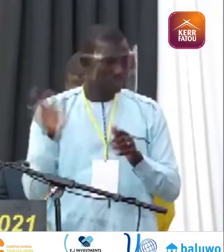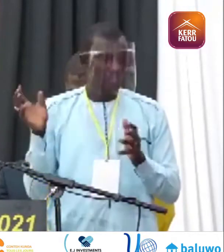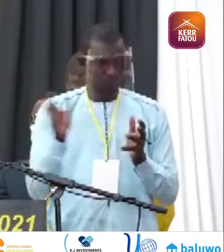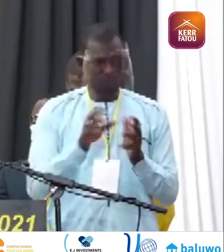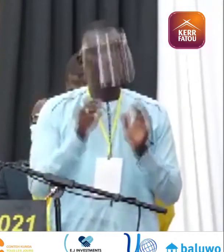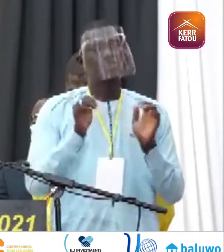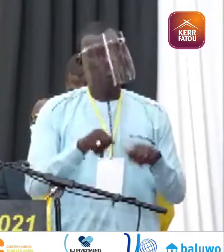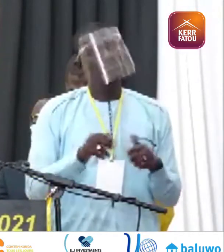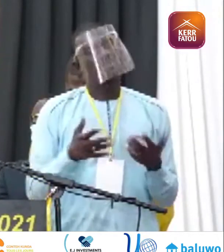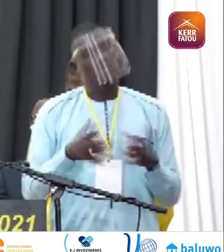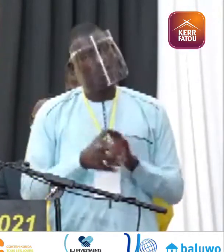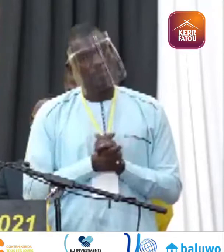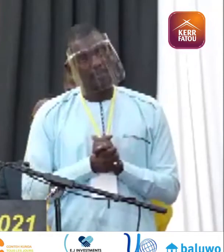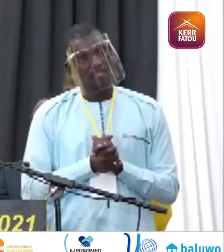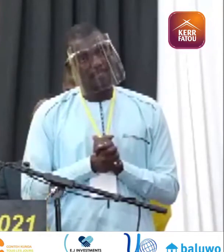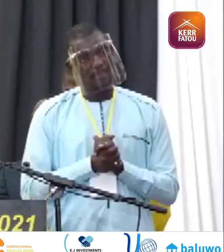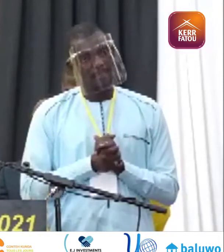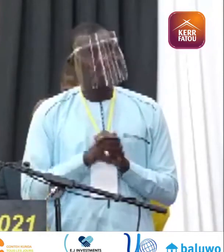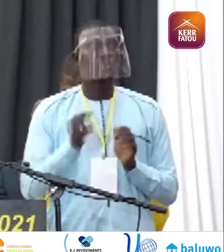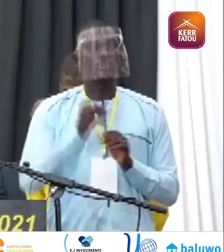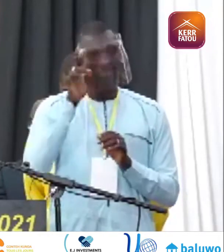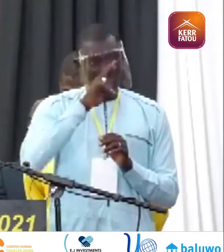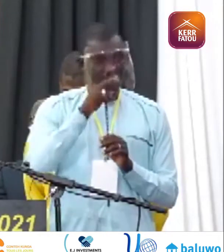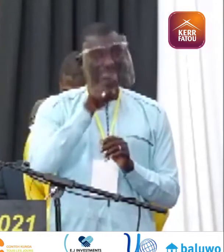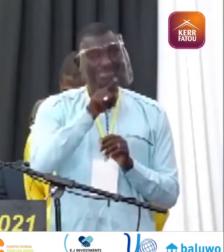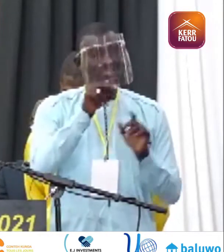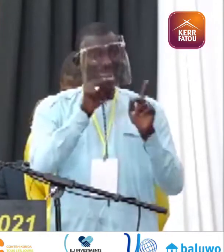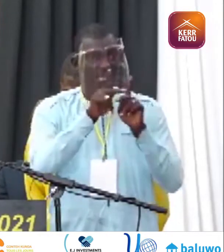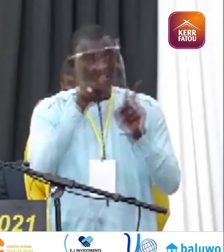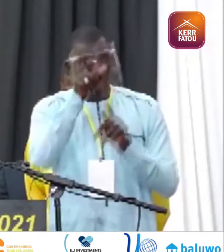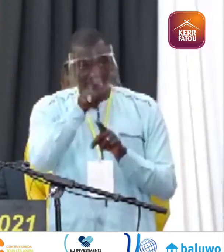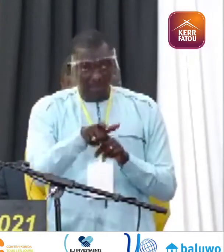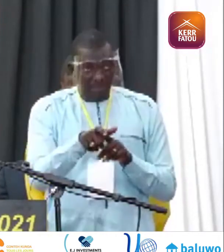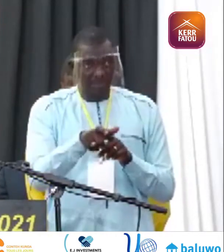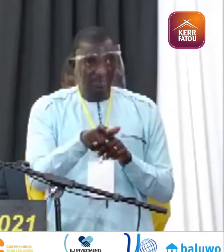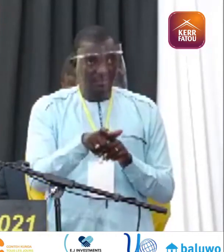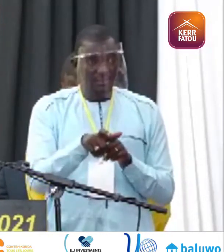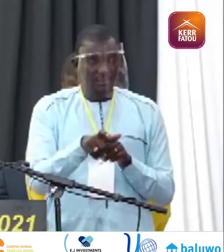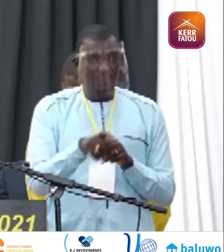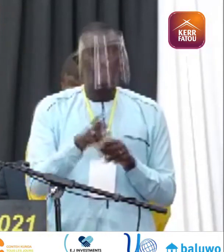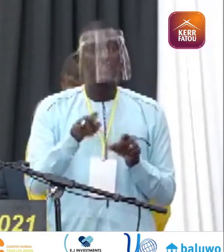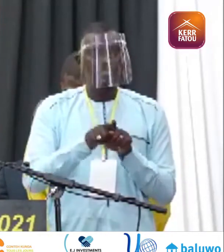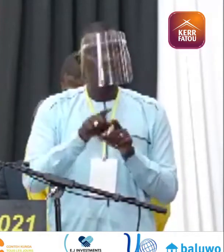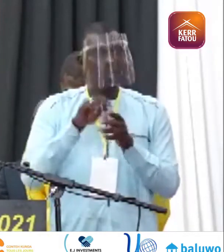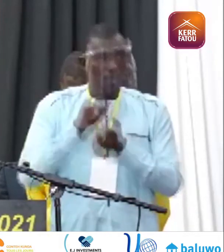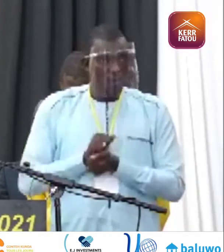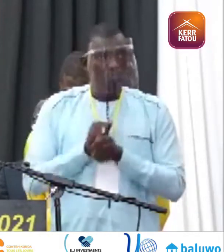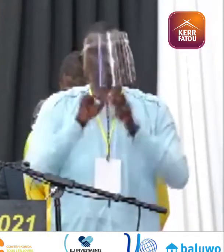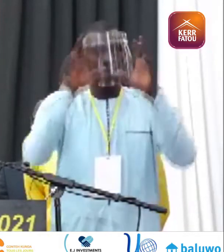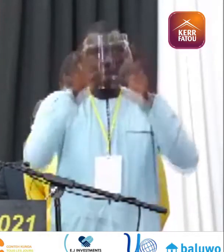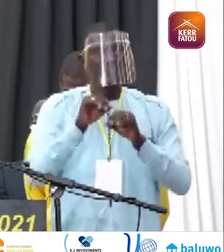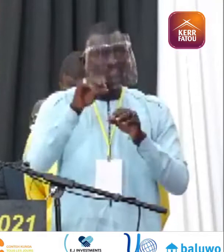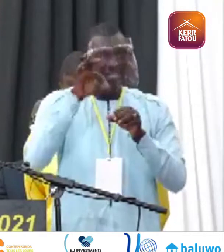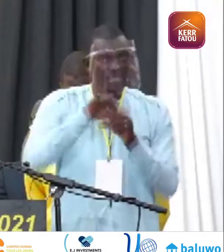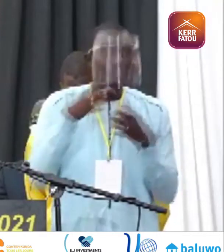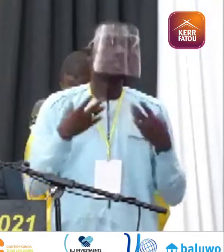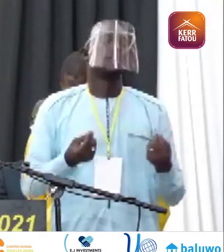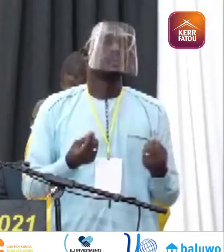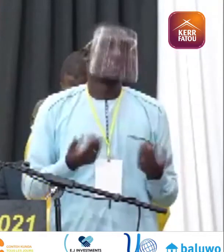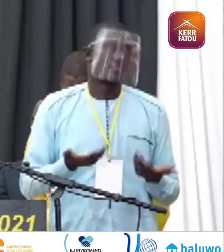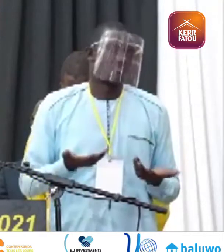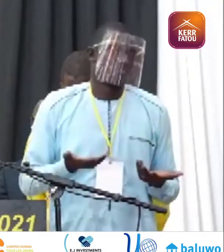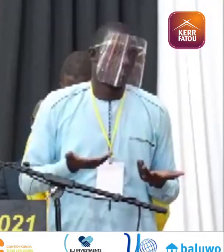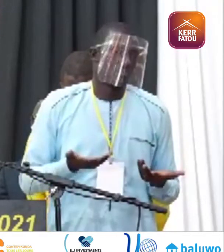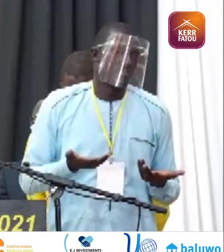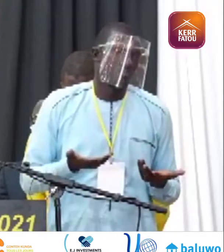party, for the simple reason that such a person holds an elective office or whatever. We rather do